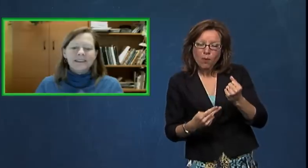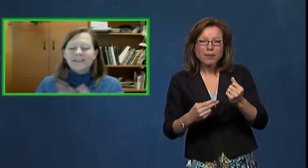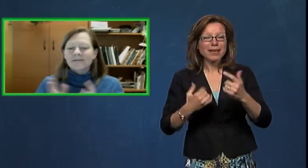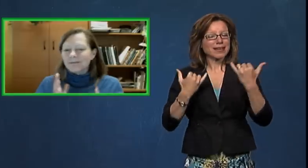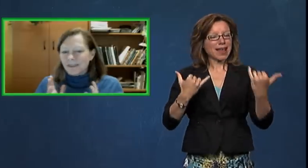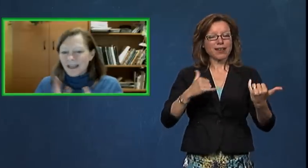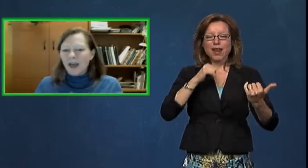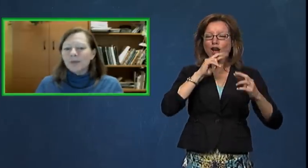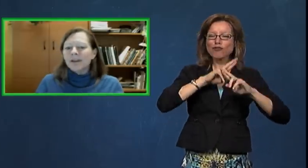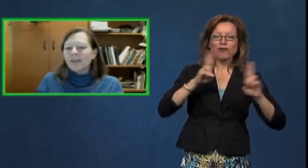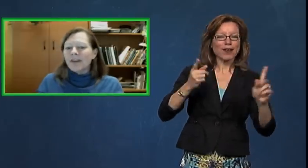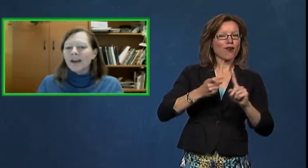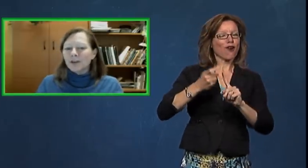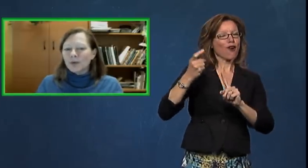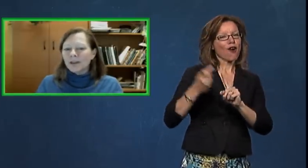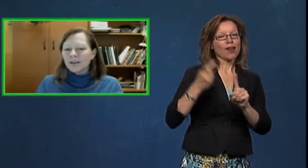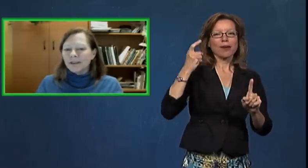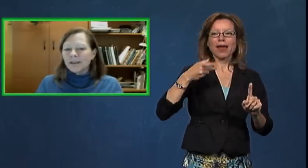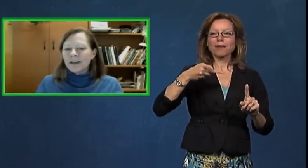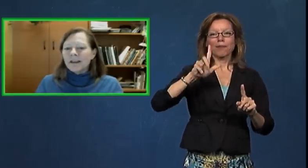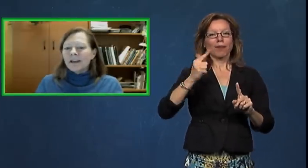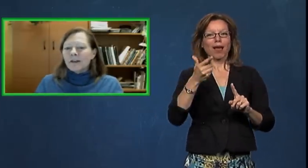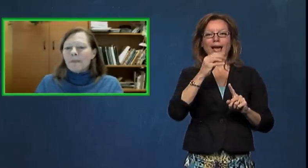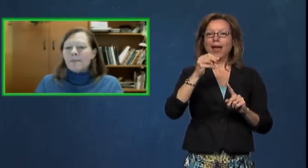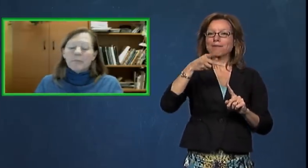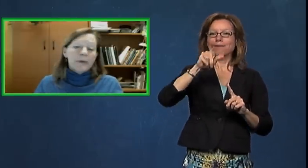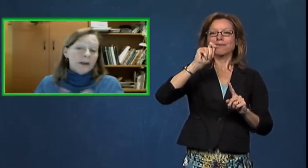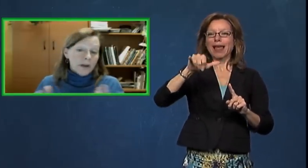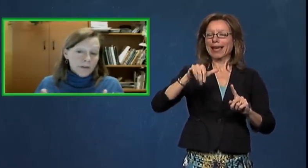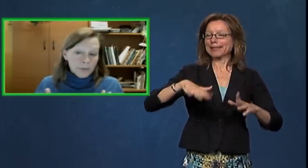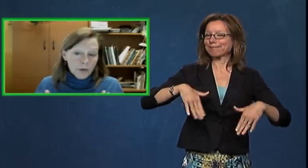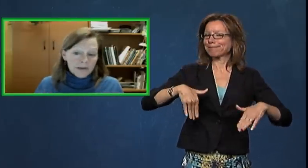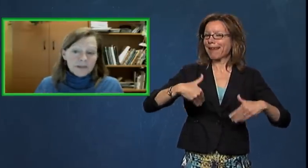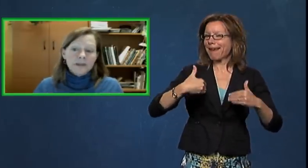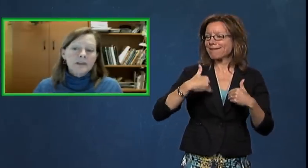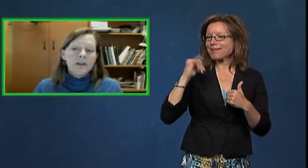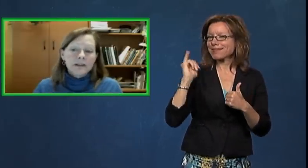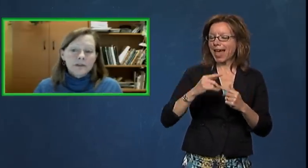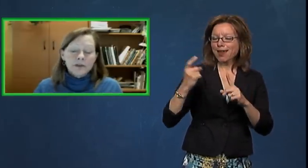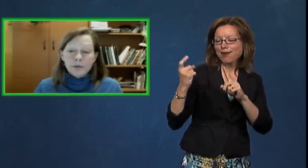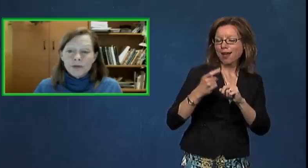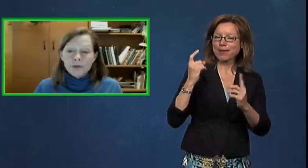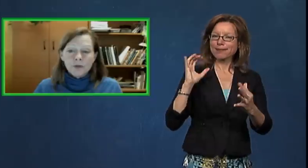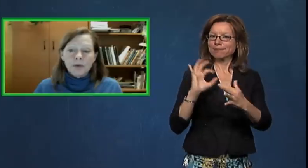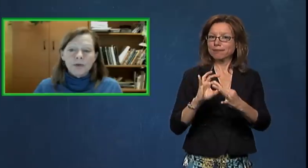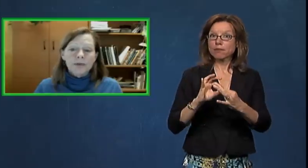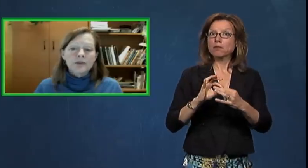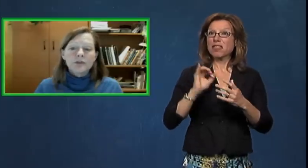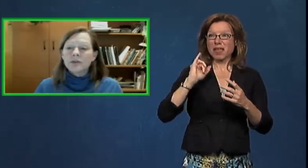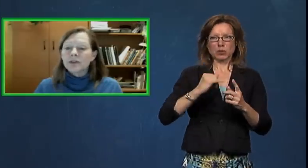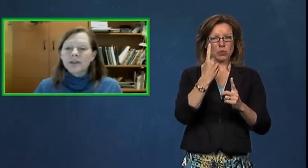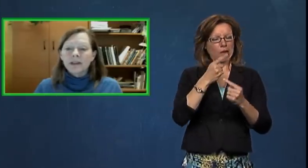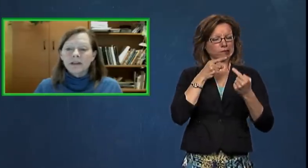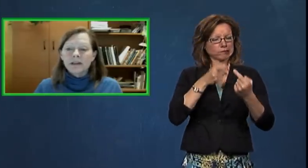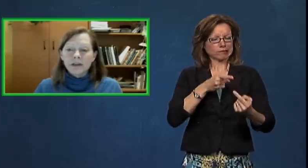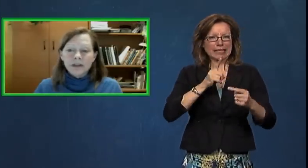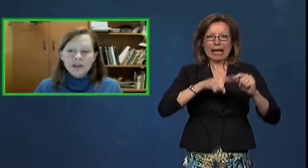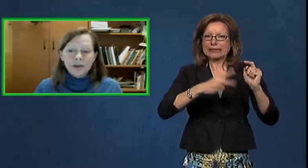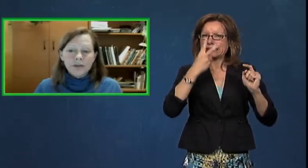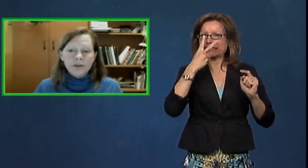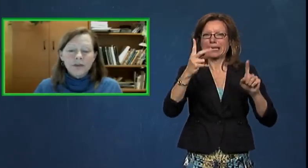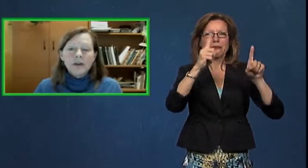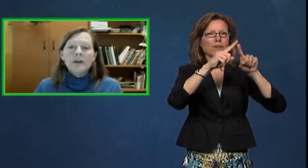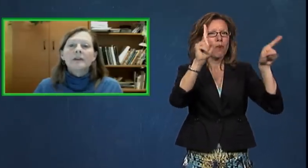not happening that quickly. But otherwise, this class looks pretty doable. The students are sitting near